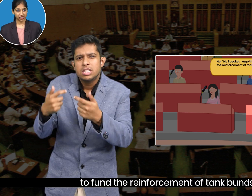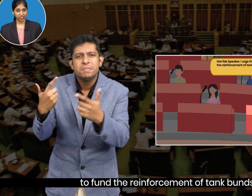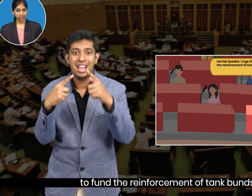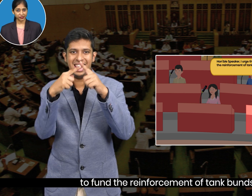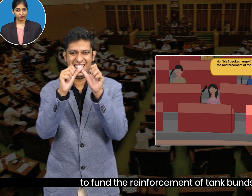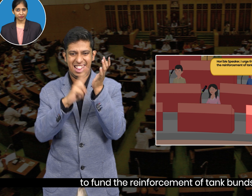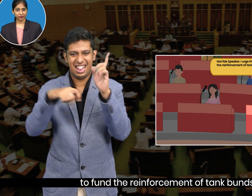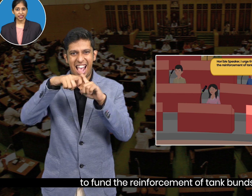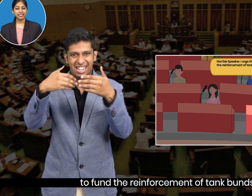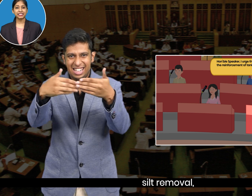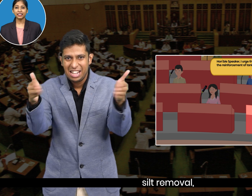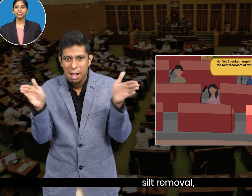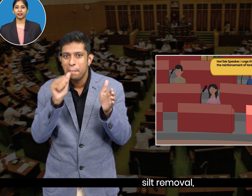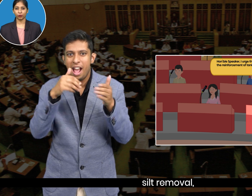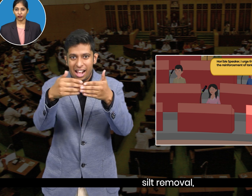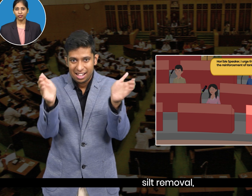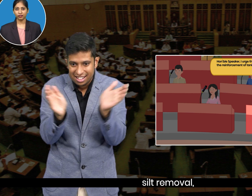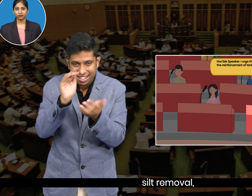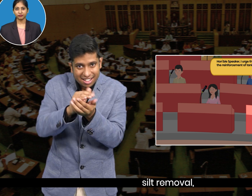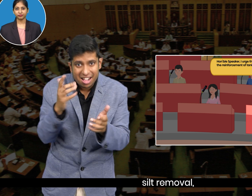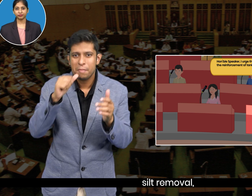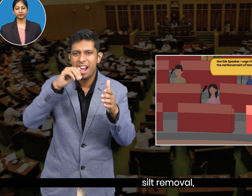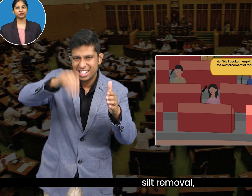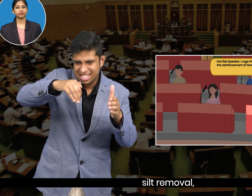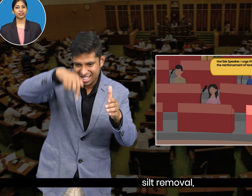tank bunds, silt removal,